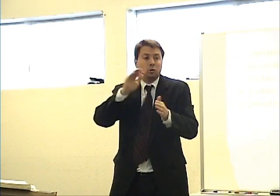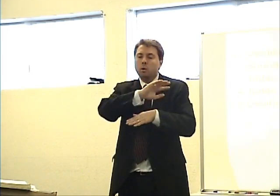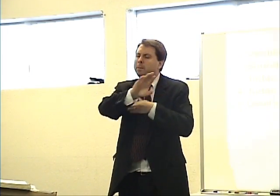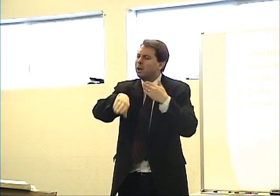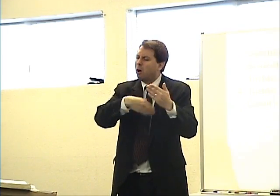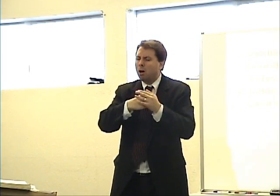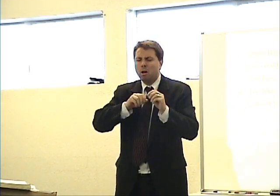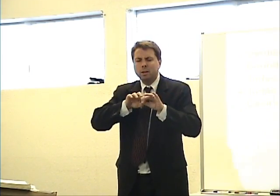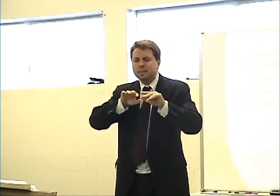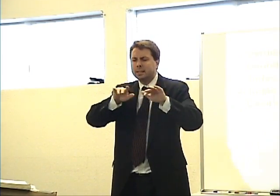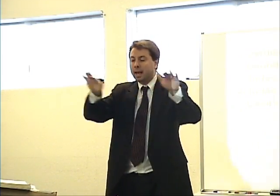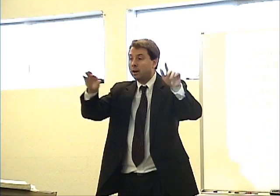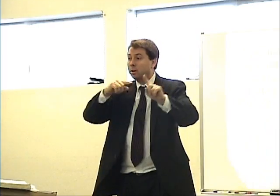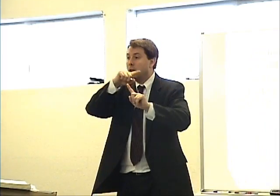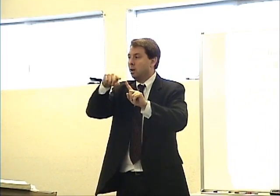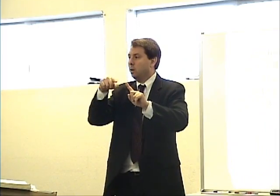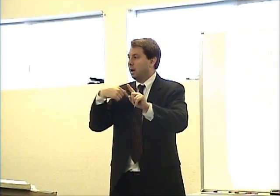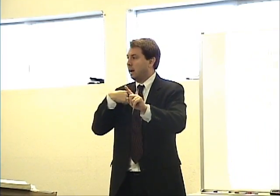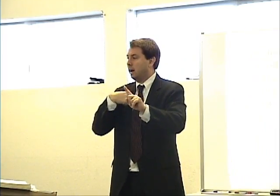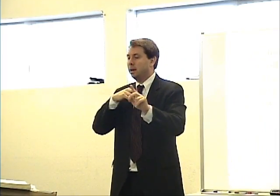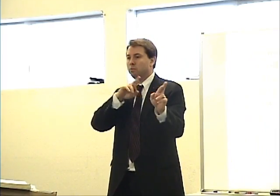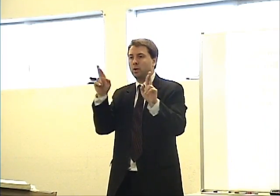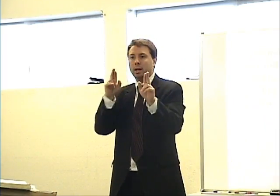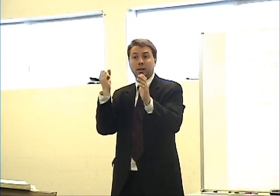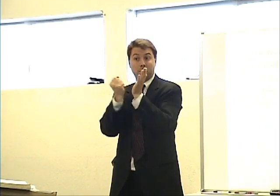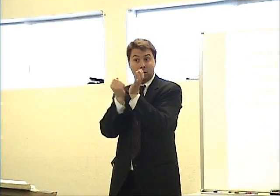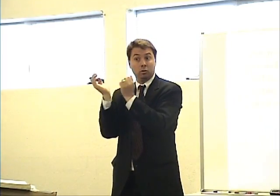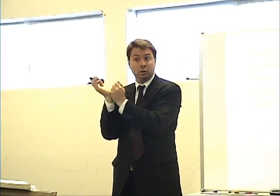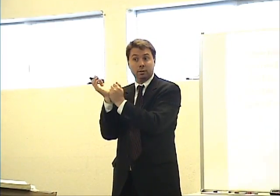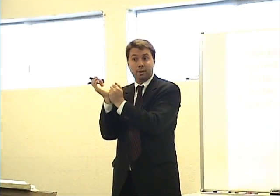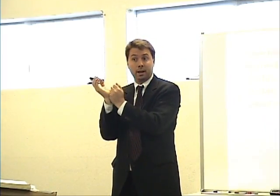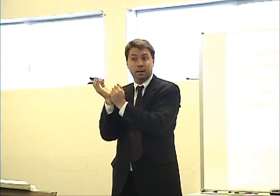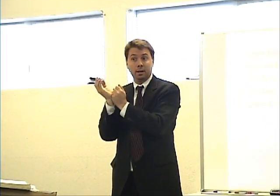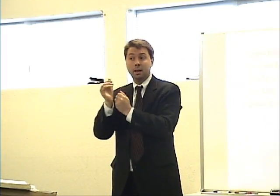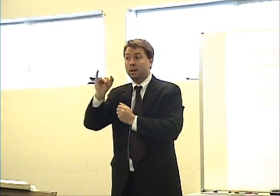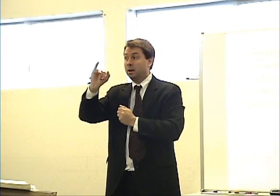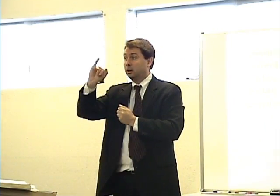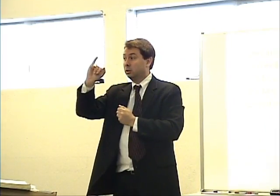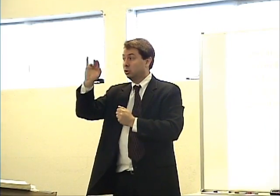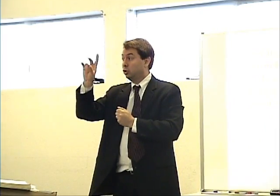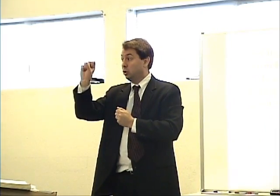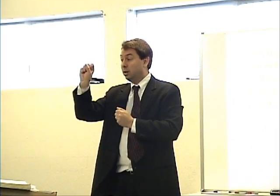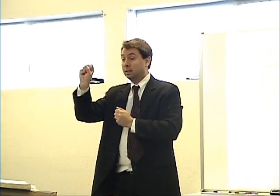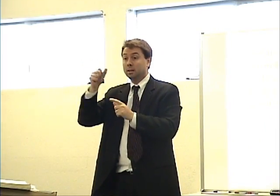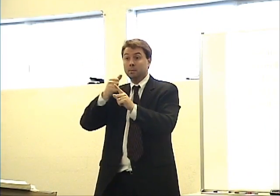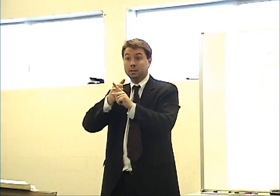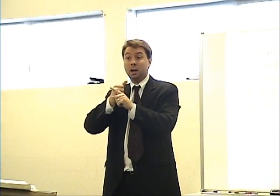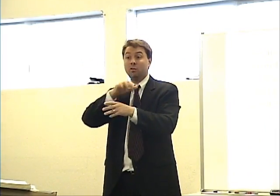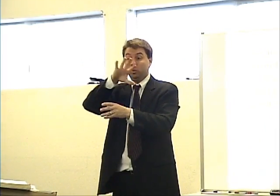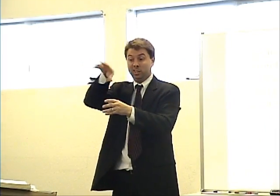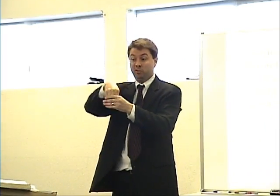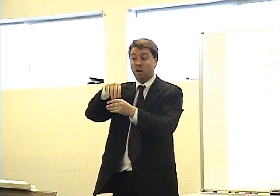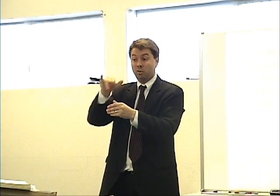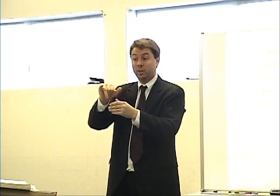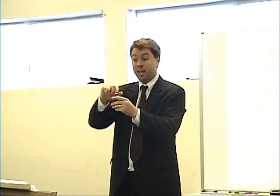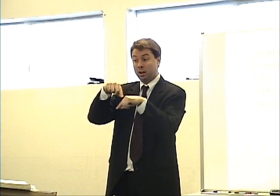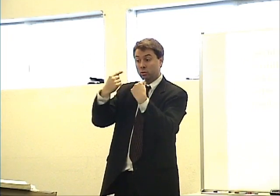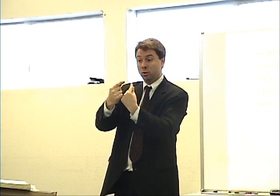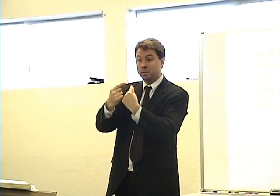will be all scattered when I am ready to be crucified. Judas himself was involved with that group,